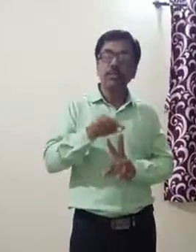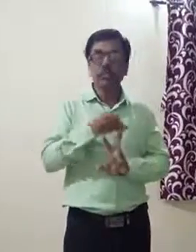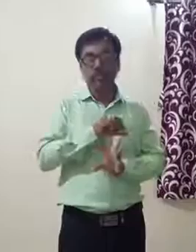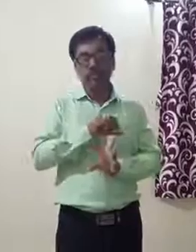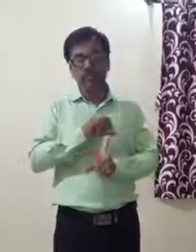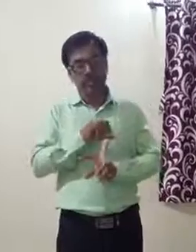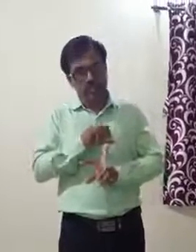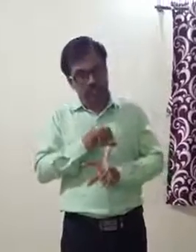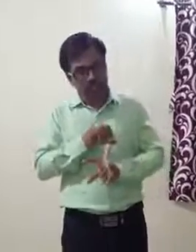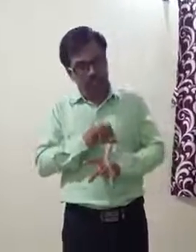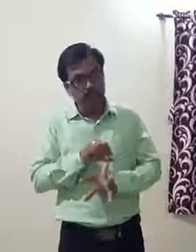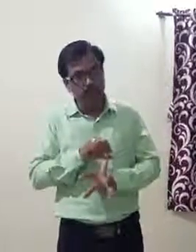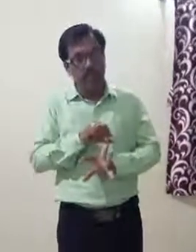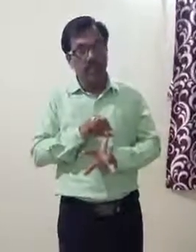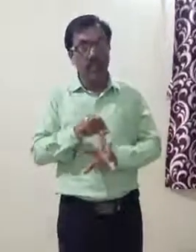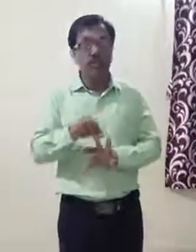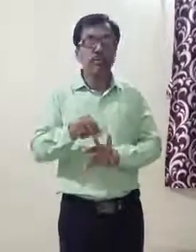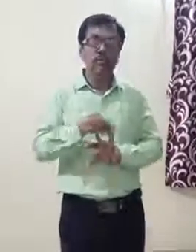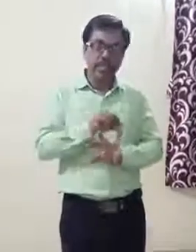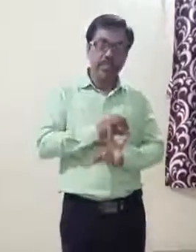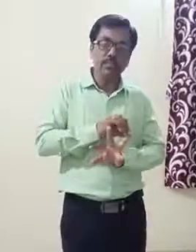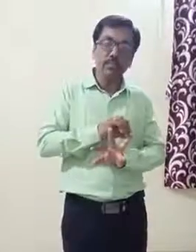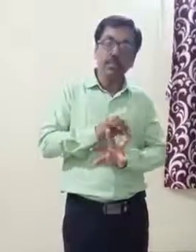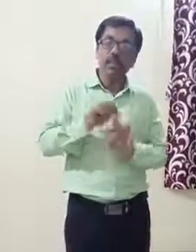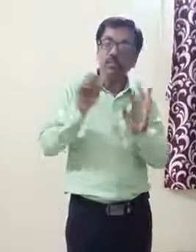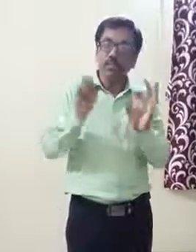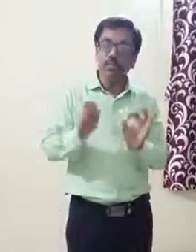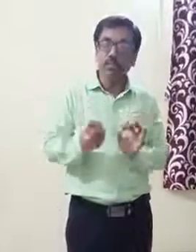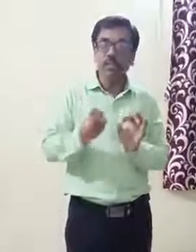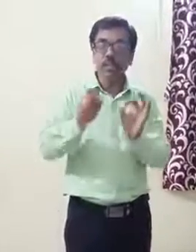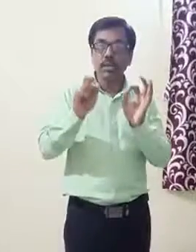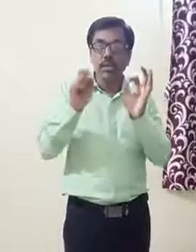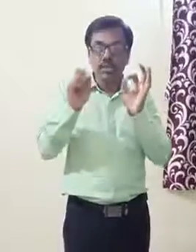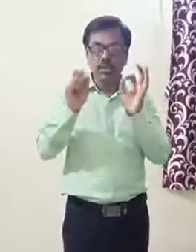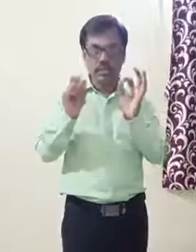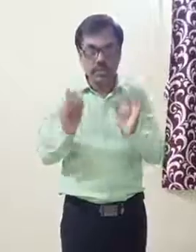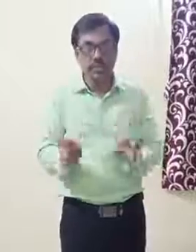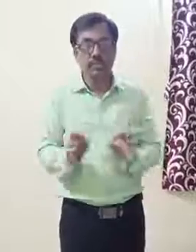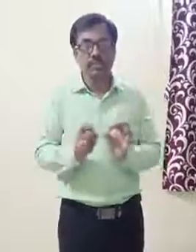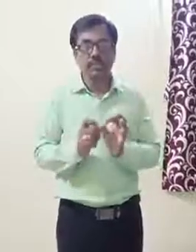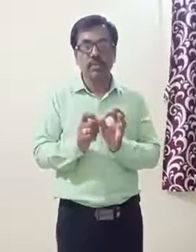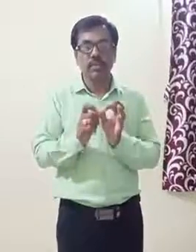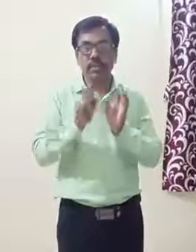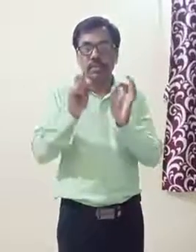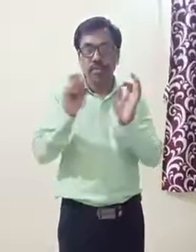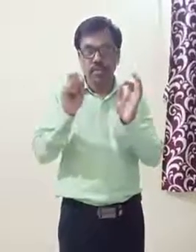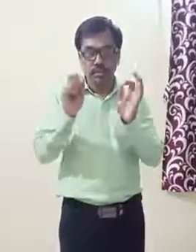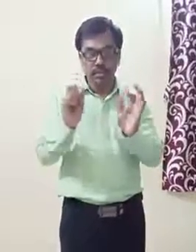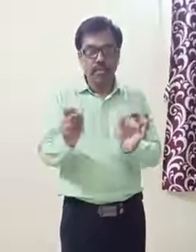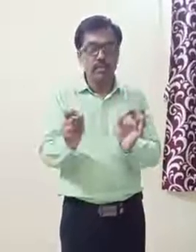2, censorship. And number 3, forced conscription. Here in textbook